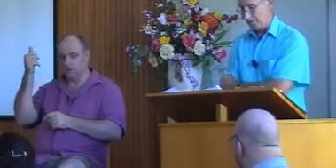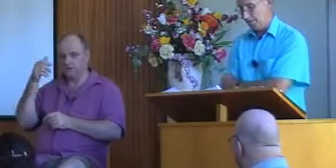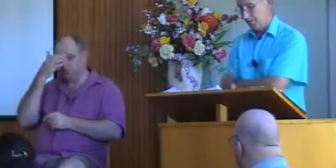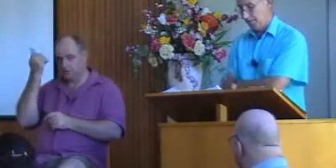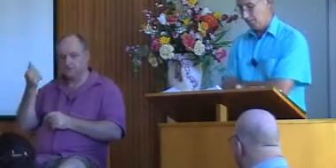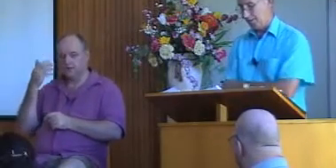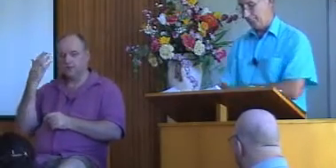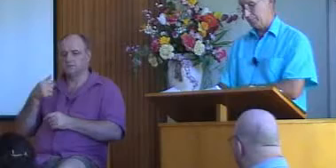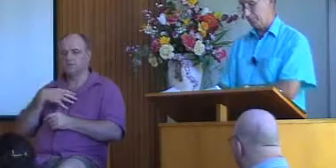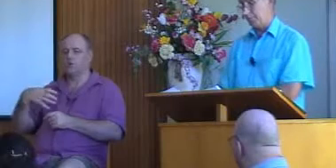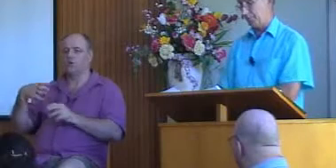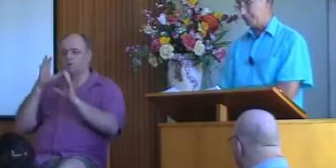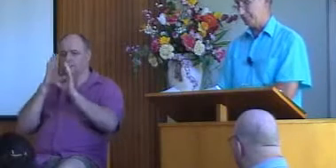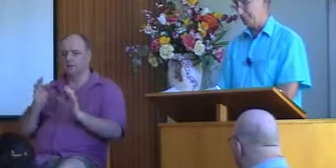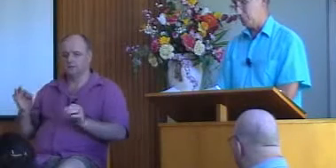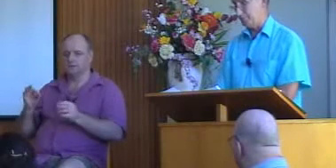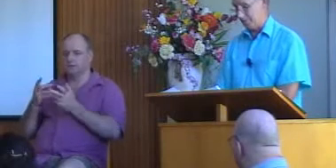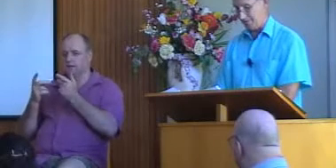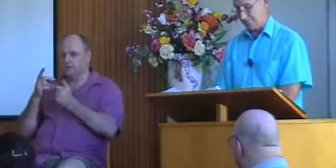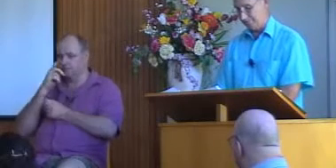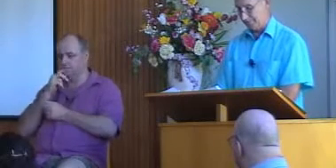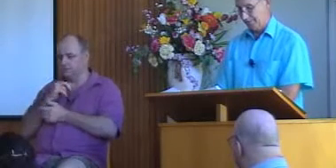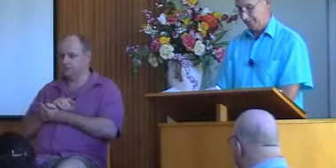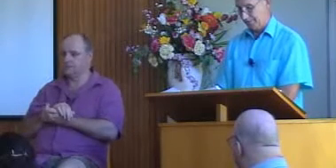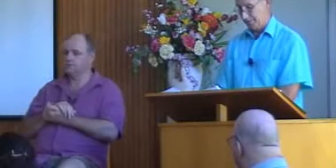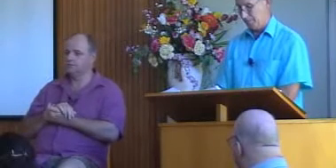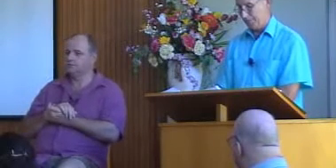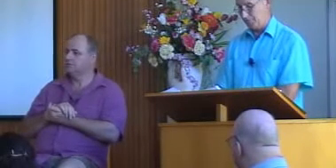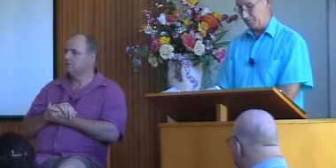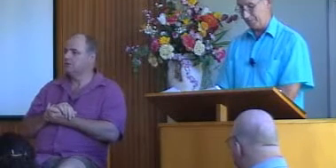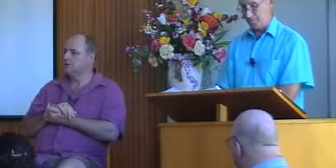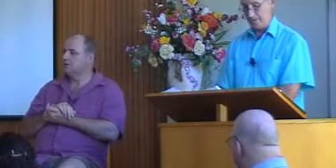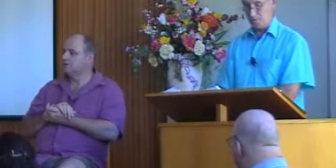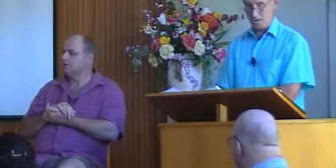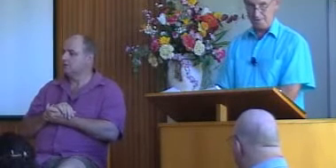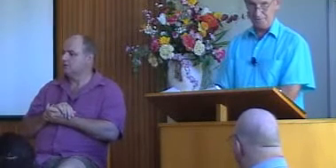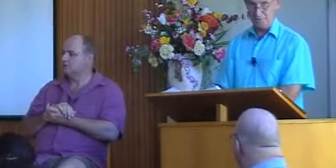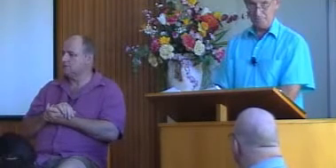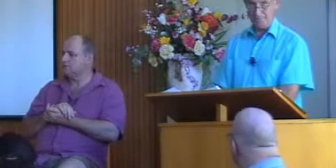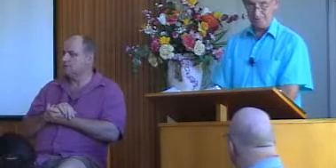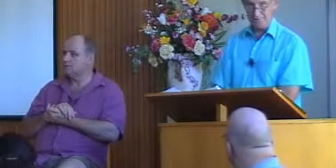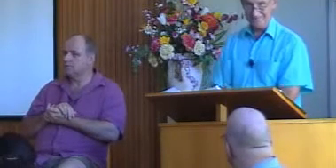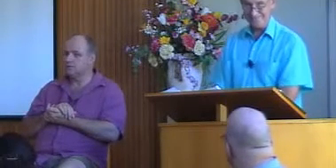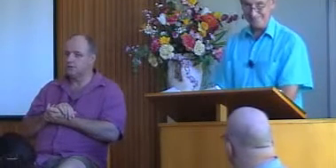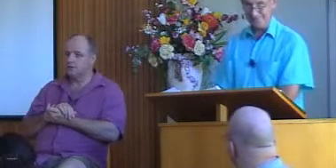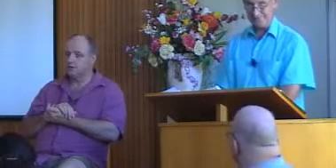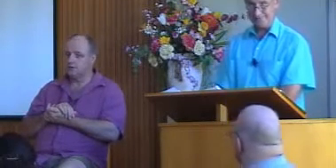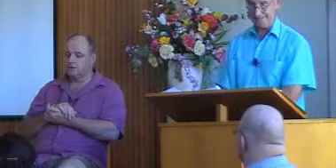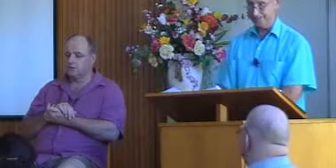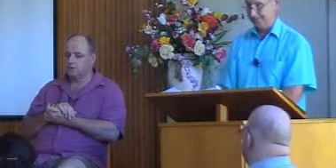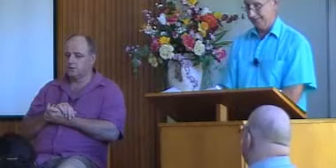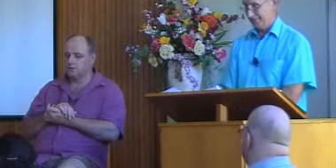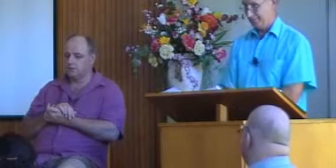ago now, away from the pressures of the corporate life, that I must do something about acquiring this inner peace,